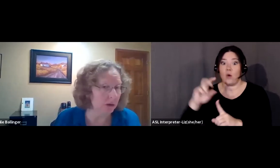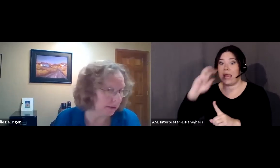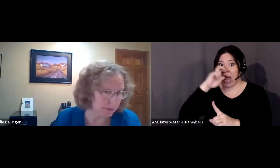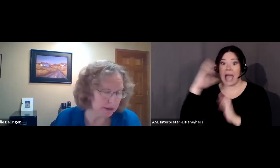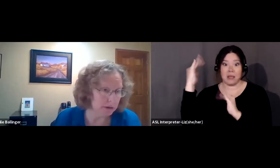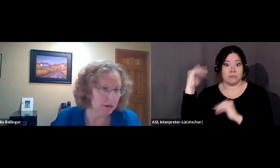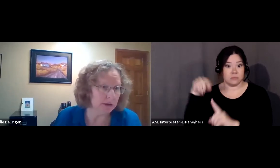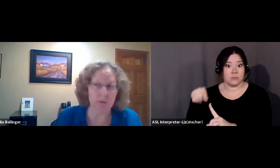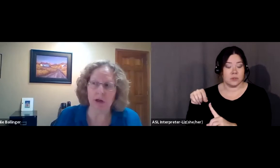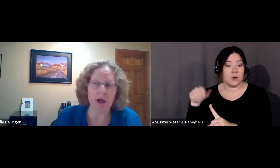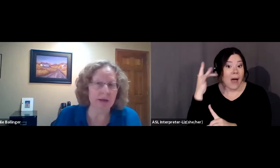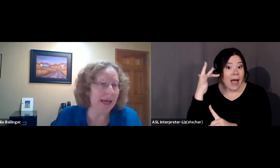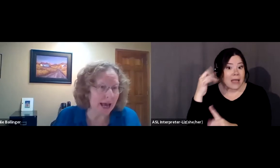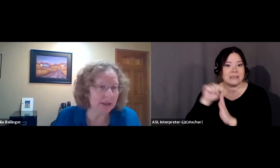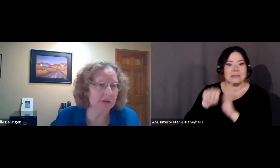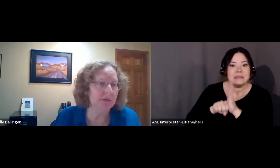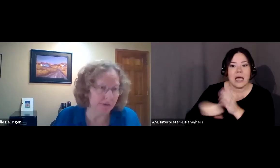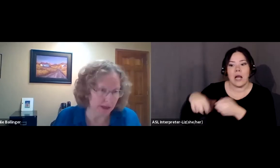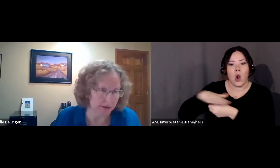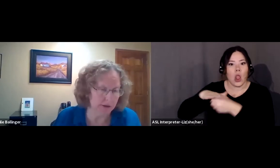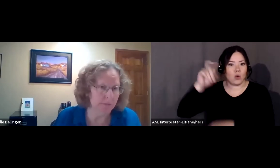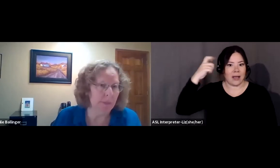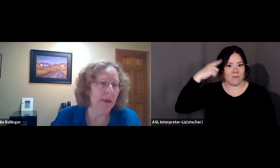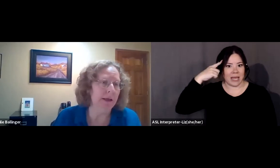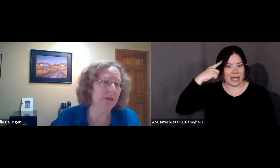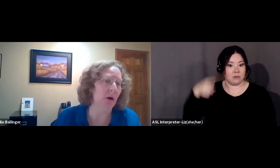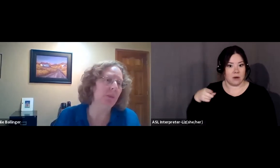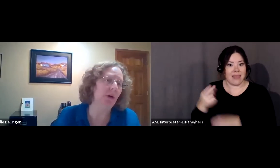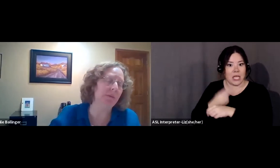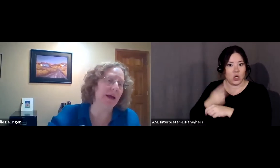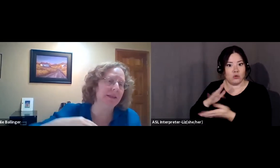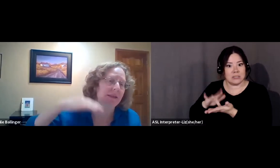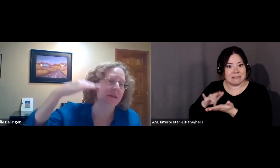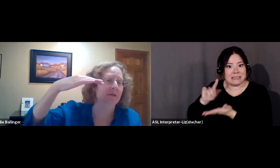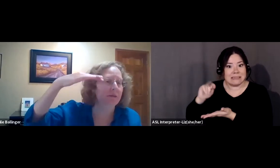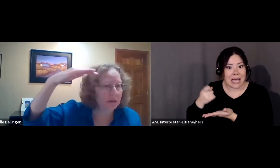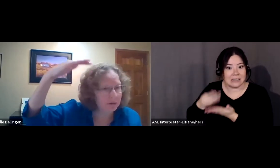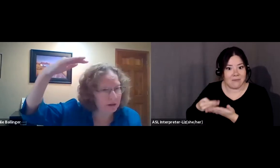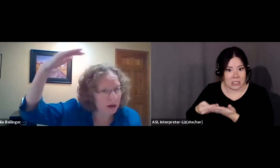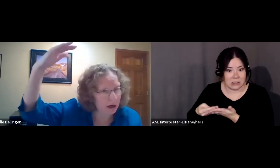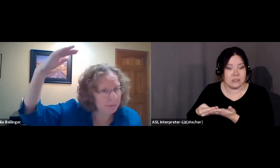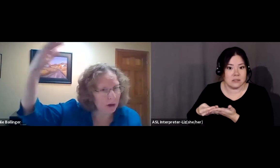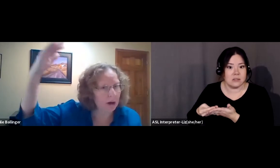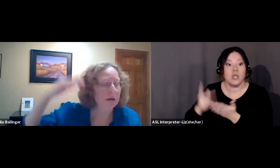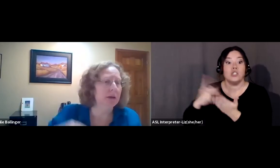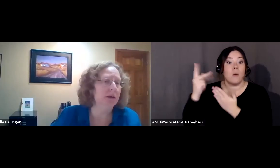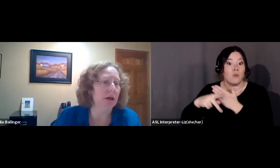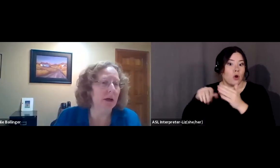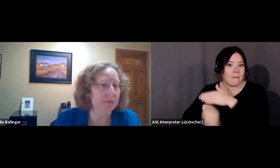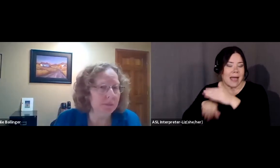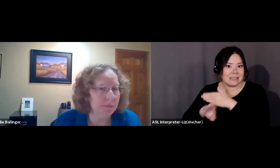state and local government. They run on tax funds. And so program access is a very, very high